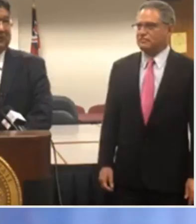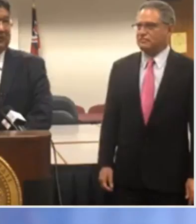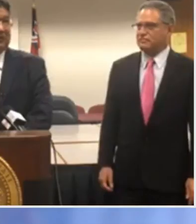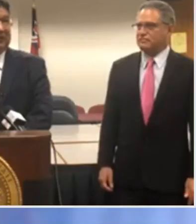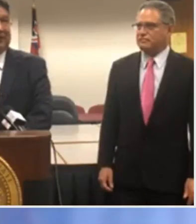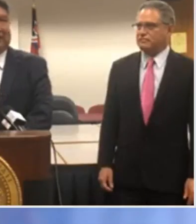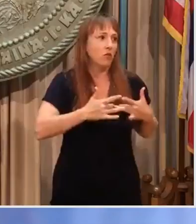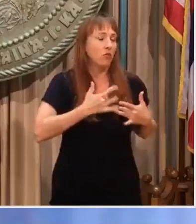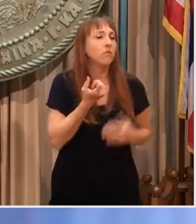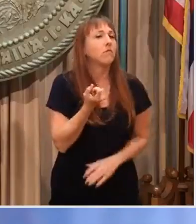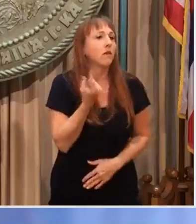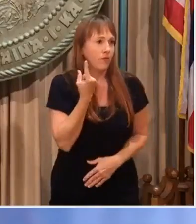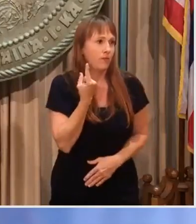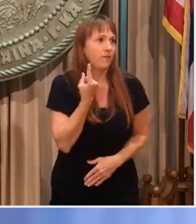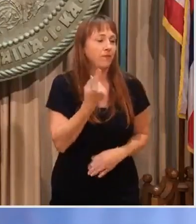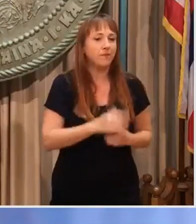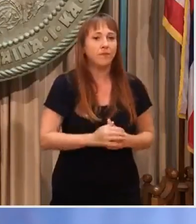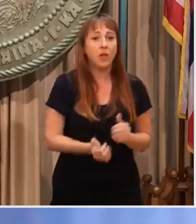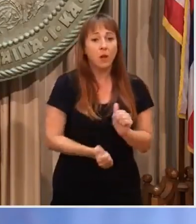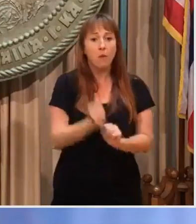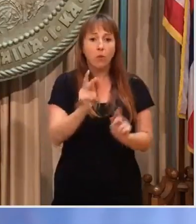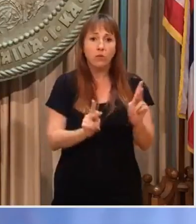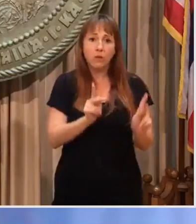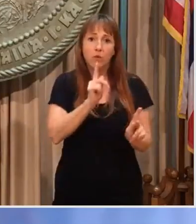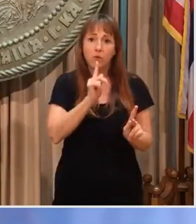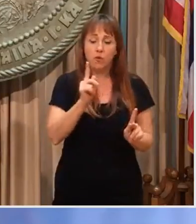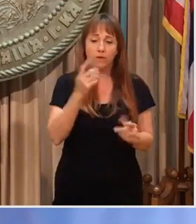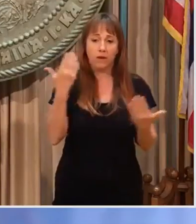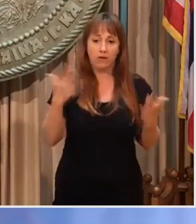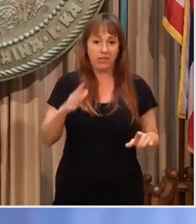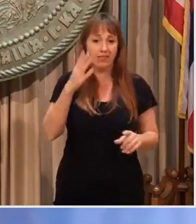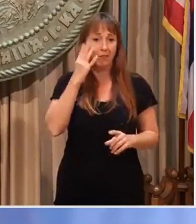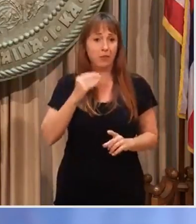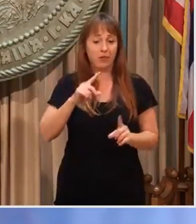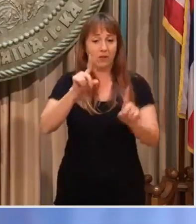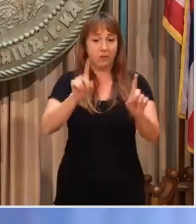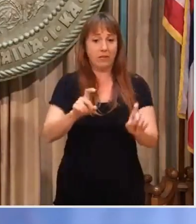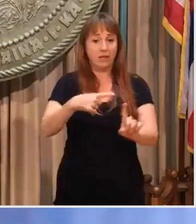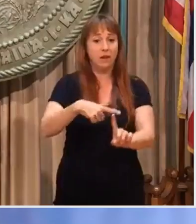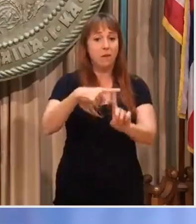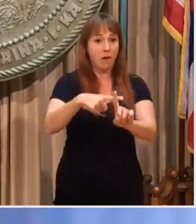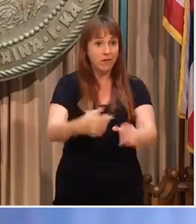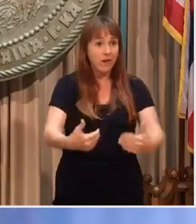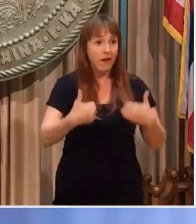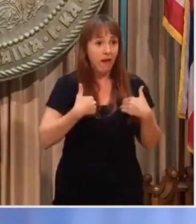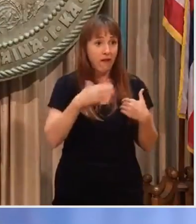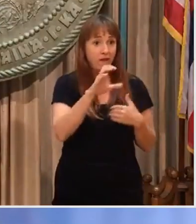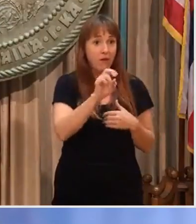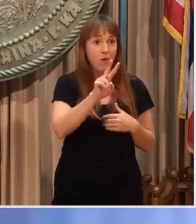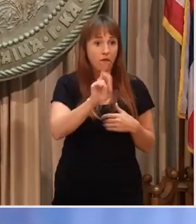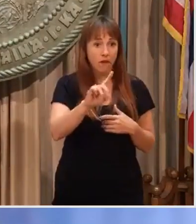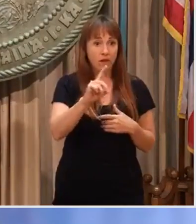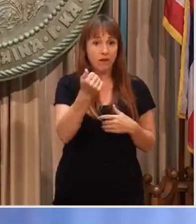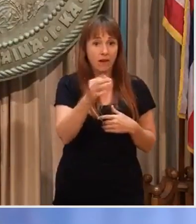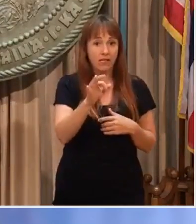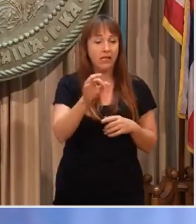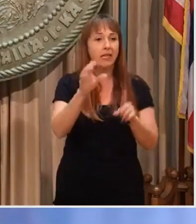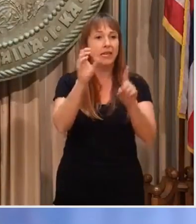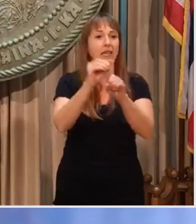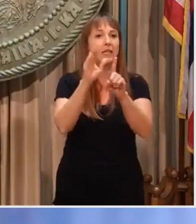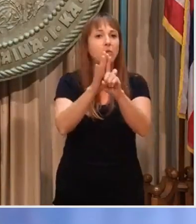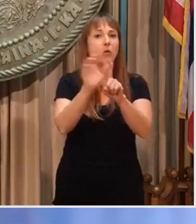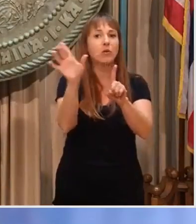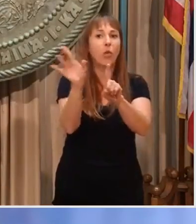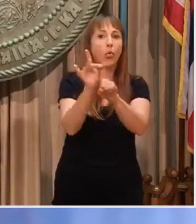to this decision. Most people who have tested positive in Hawaii were exposed outside of the